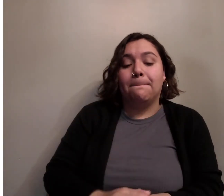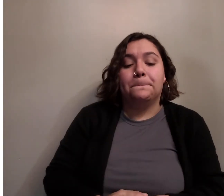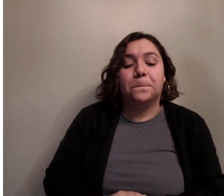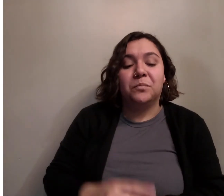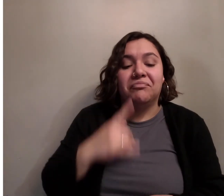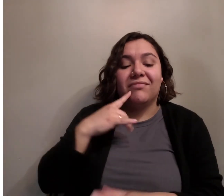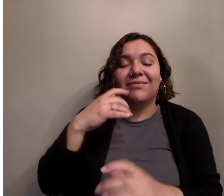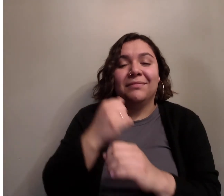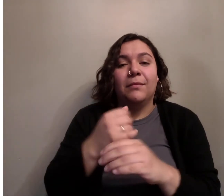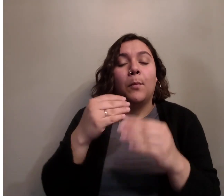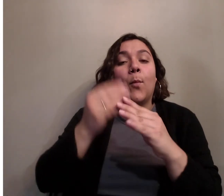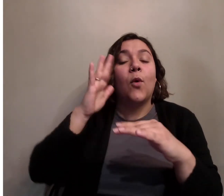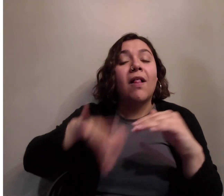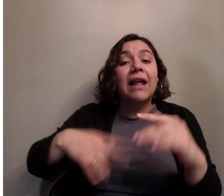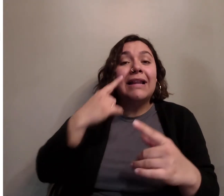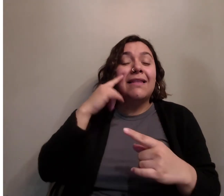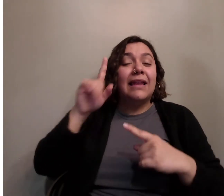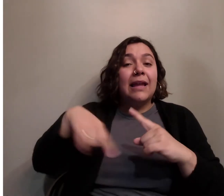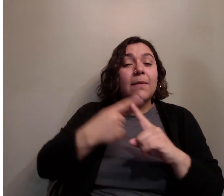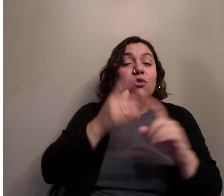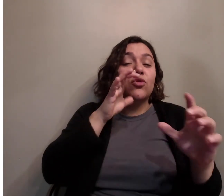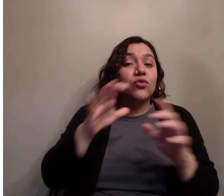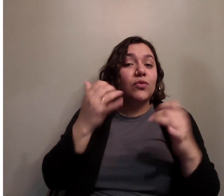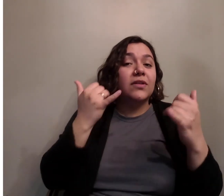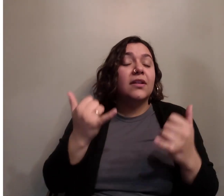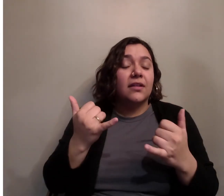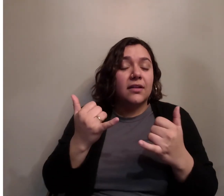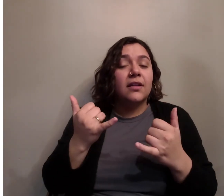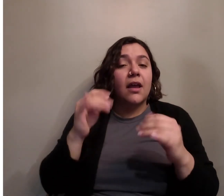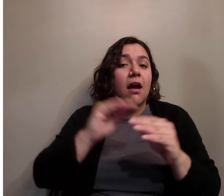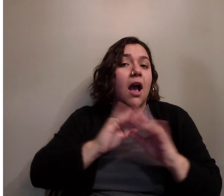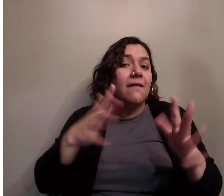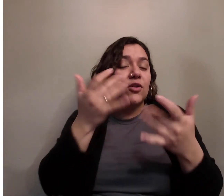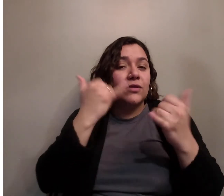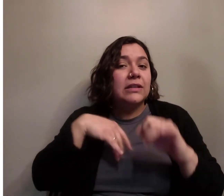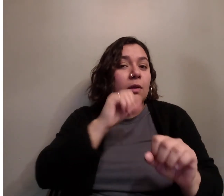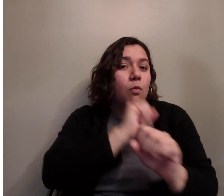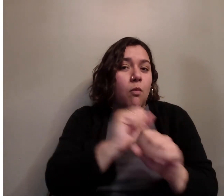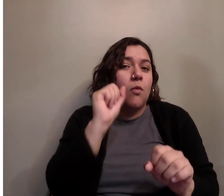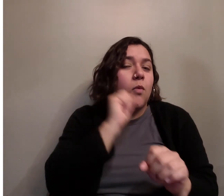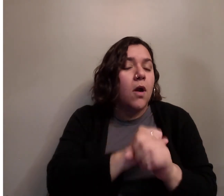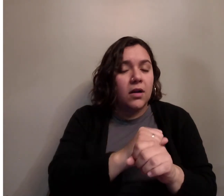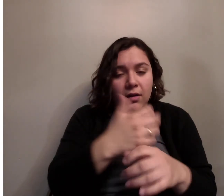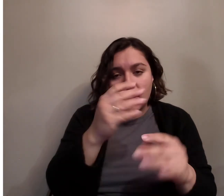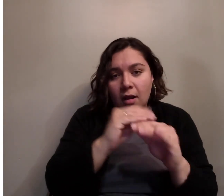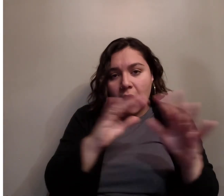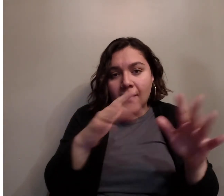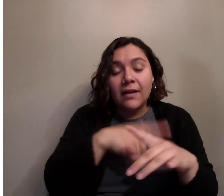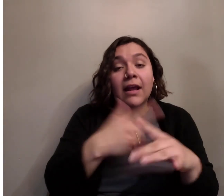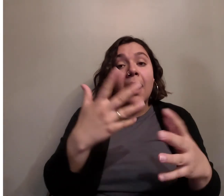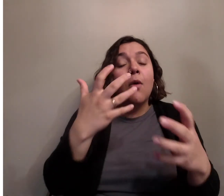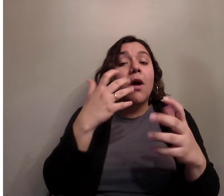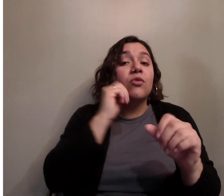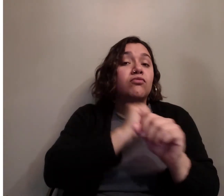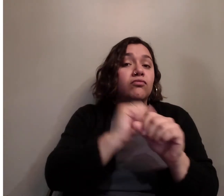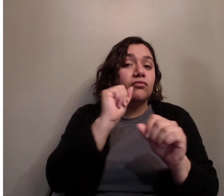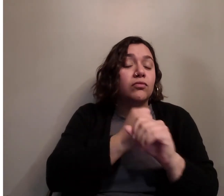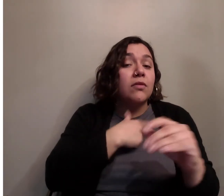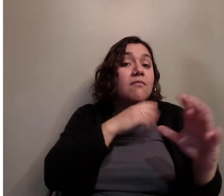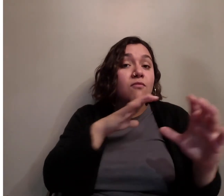I strive for is to get beyond having to think about what you're doing anymore. I mean, obviously you still work hard, and I want to